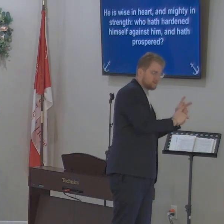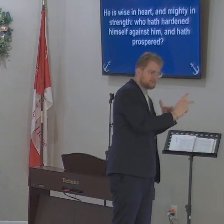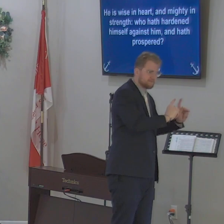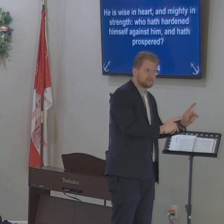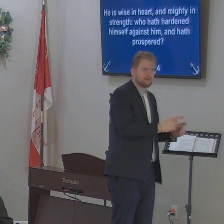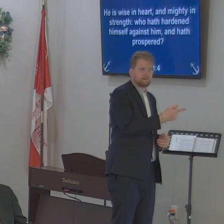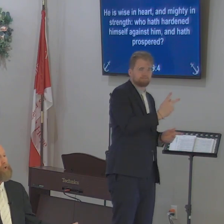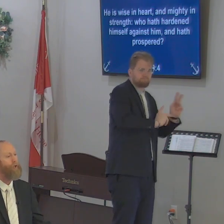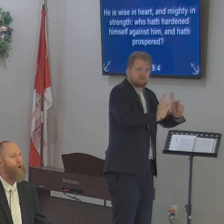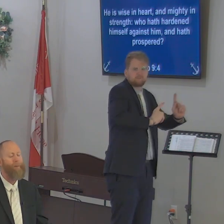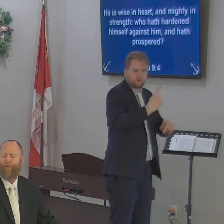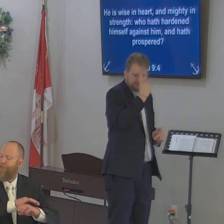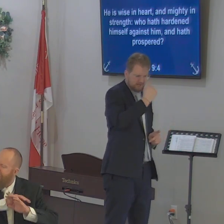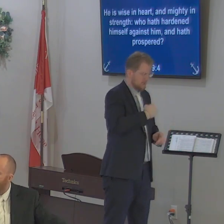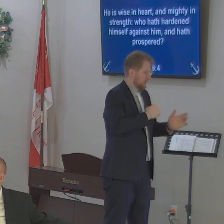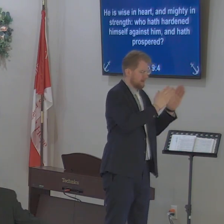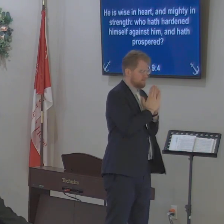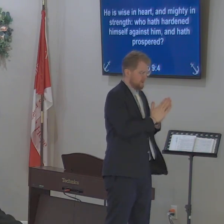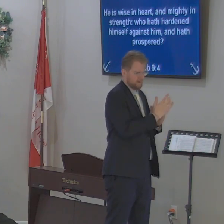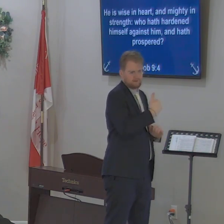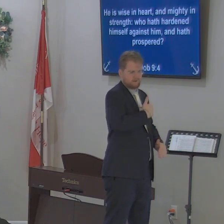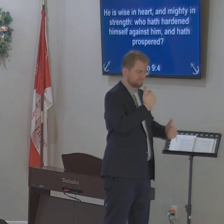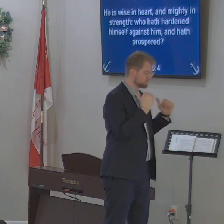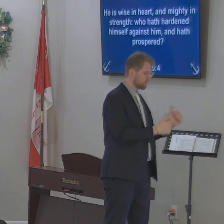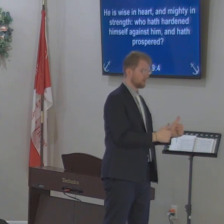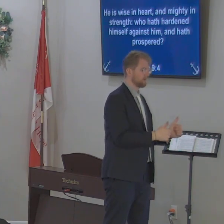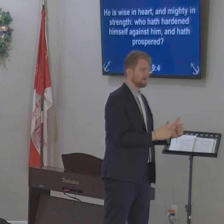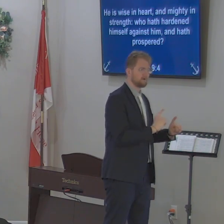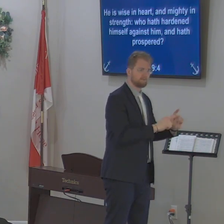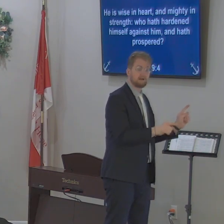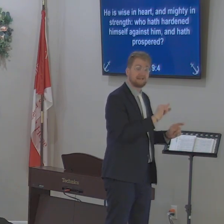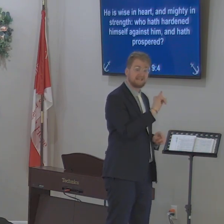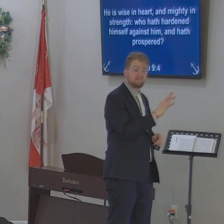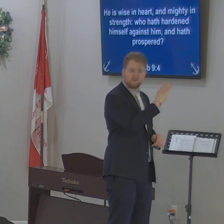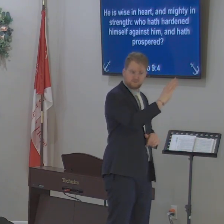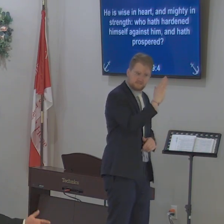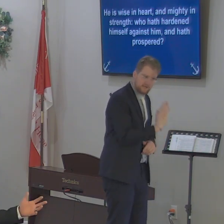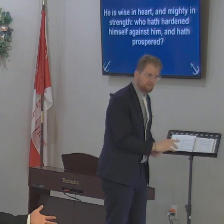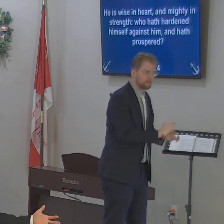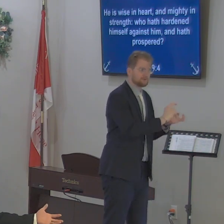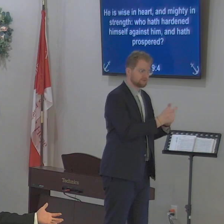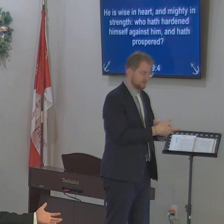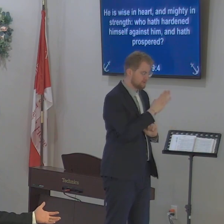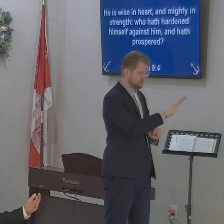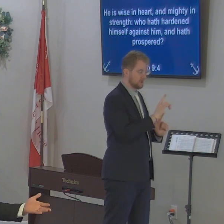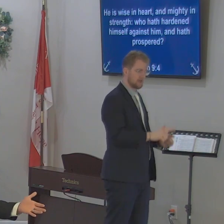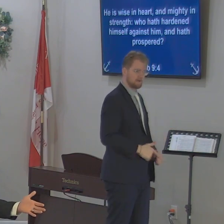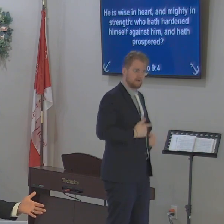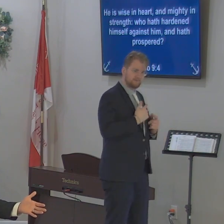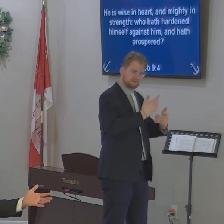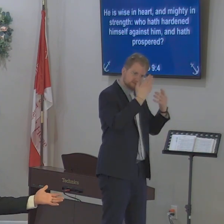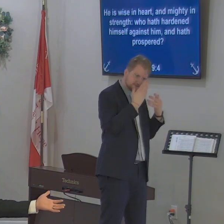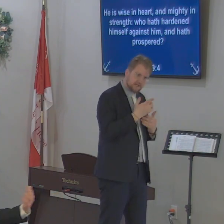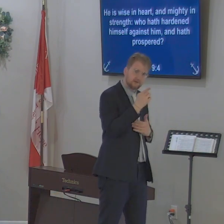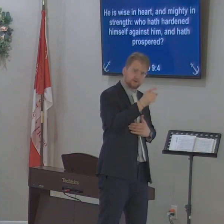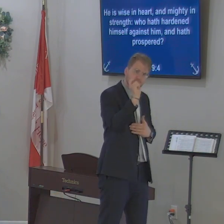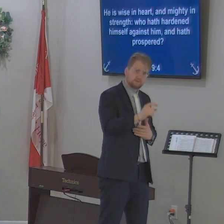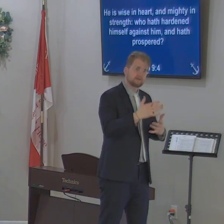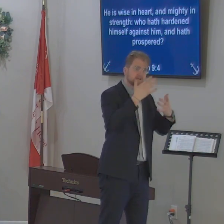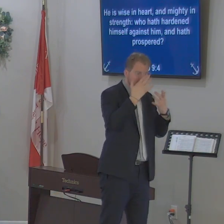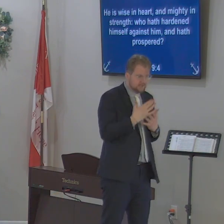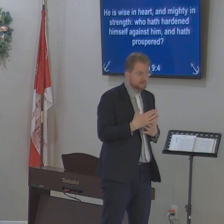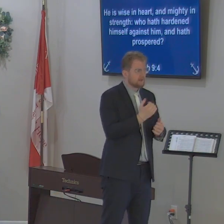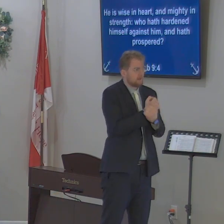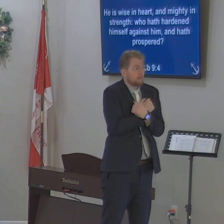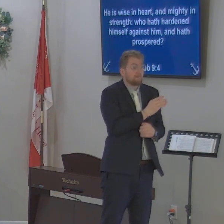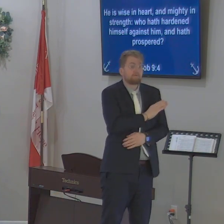prayer that their life is good to go, but there's never been any change in their life. That's sad. You ought to be sad. The love of Christ constraineth